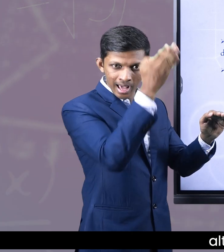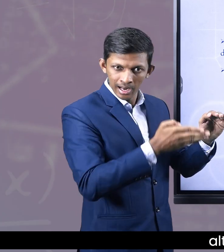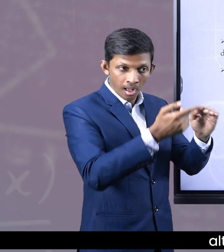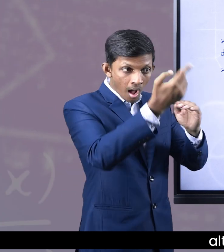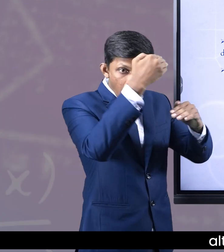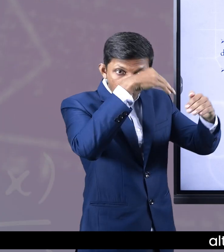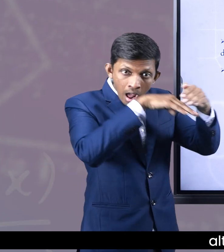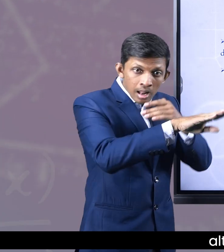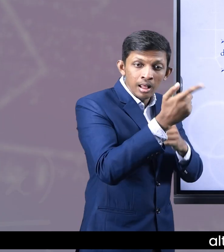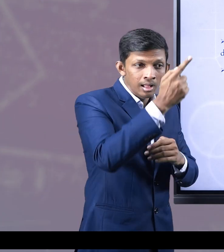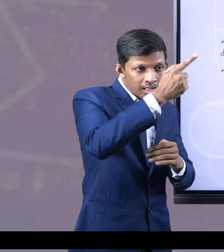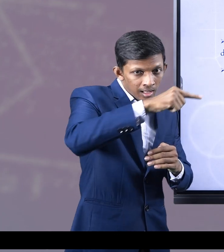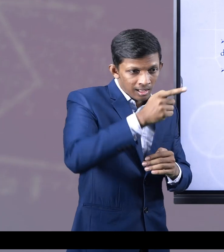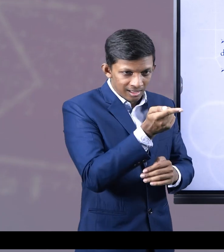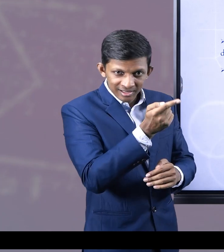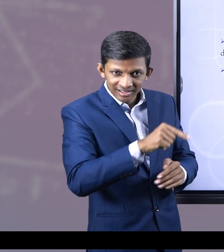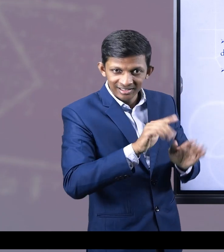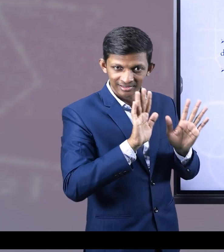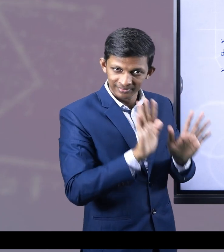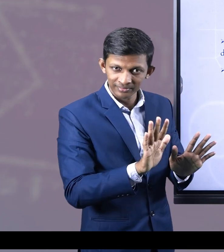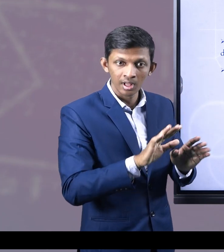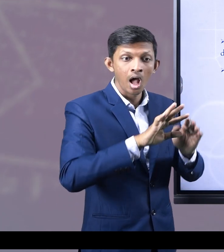alternate exterior angles, and so on.